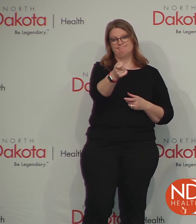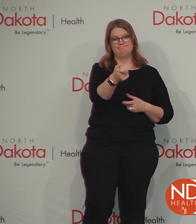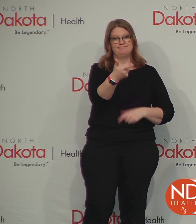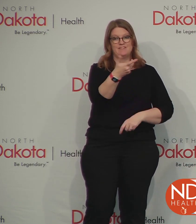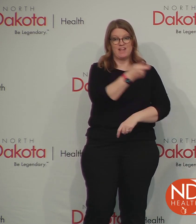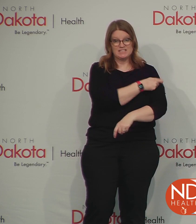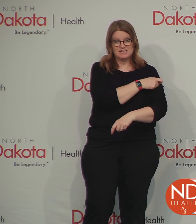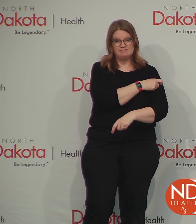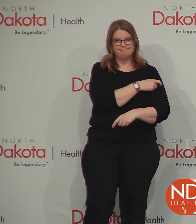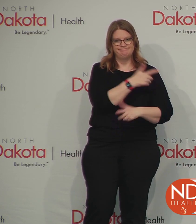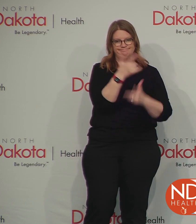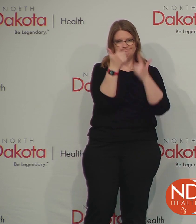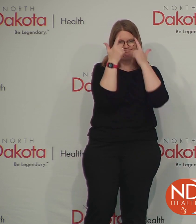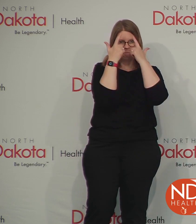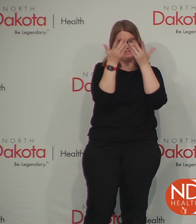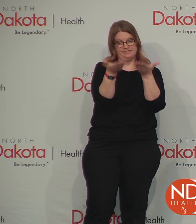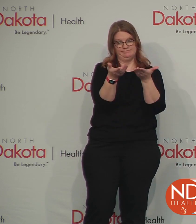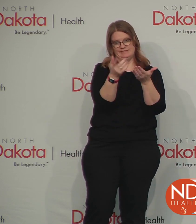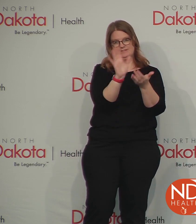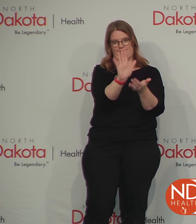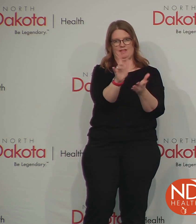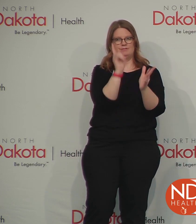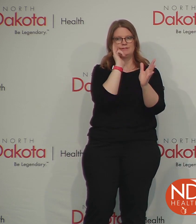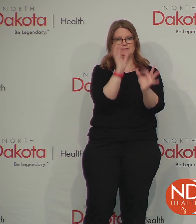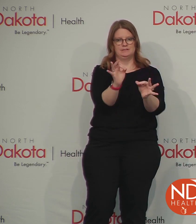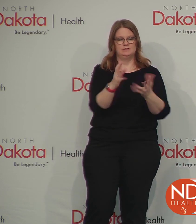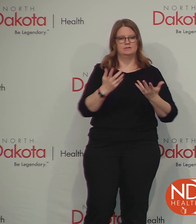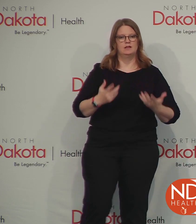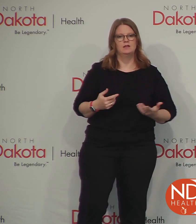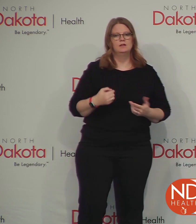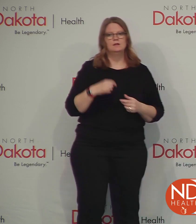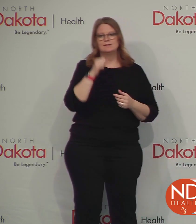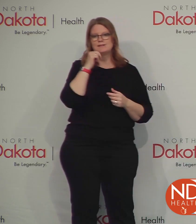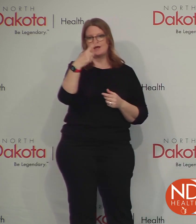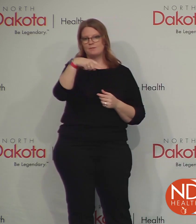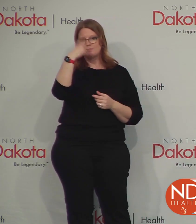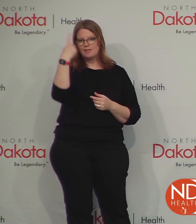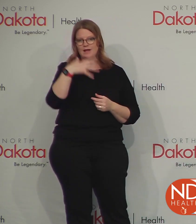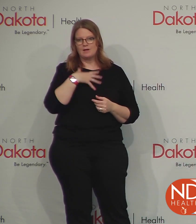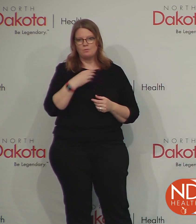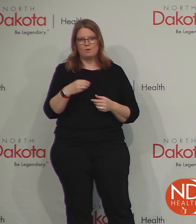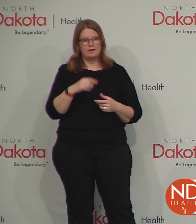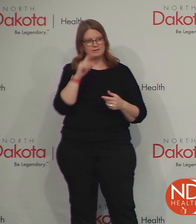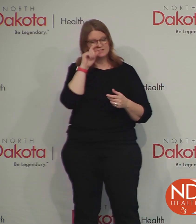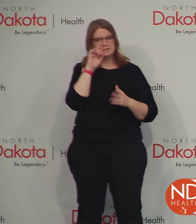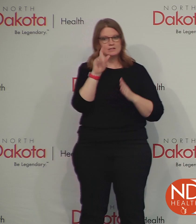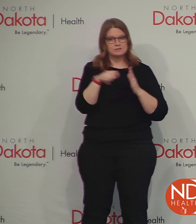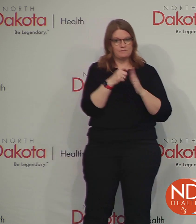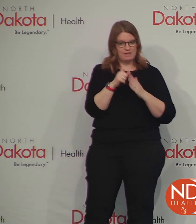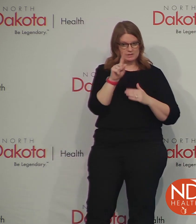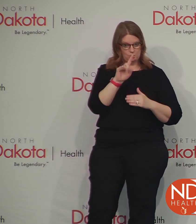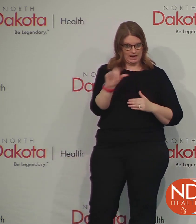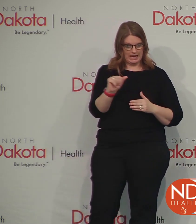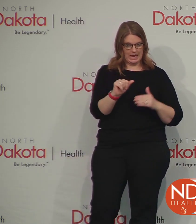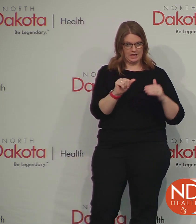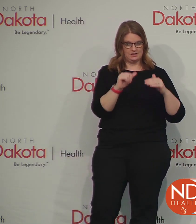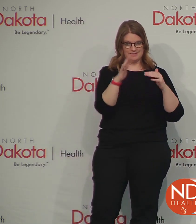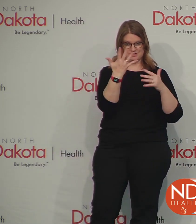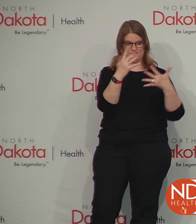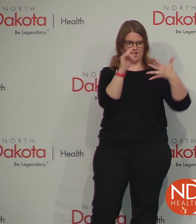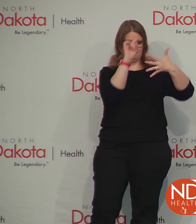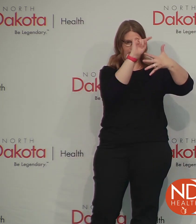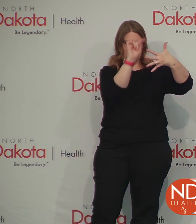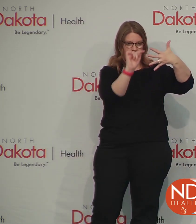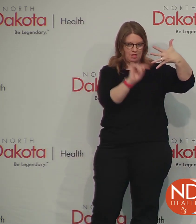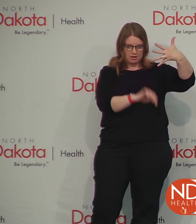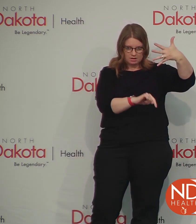prioritize. Also, these aren't black and white. Like, we have 5 tiers for phase 1A. Some providers,